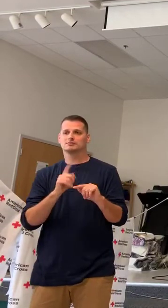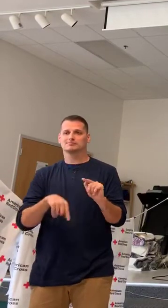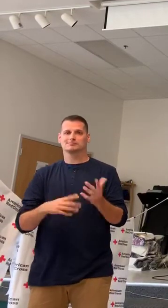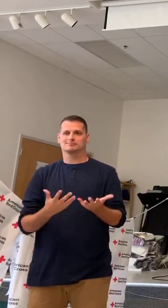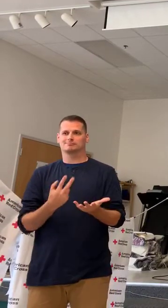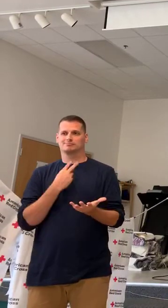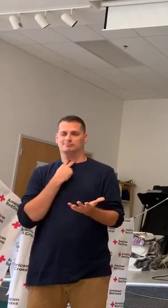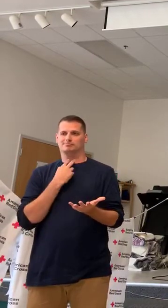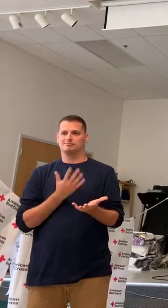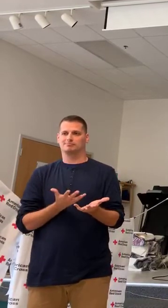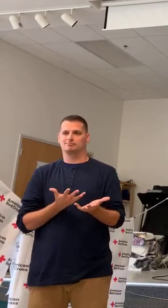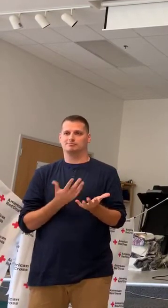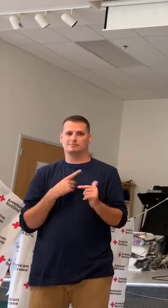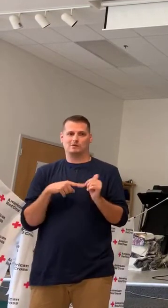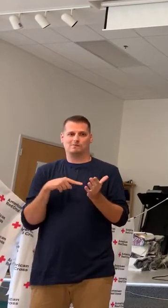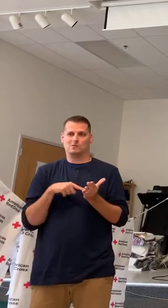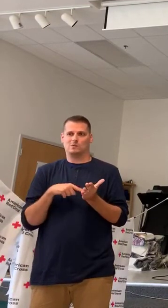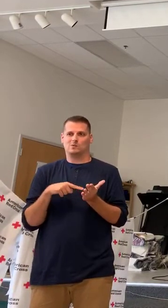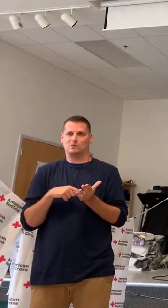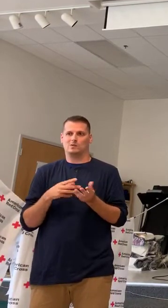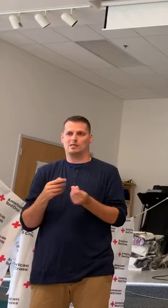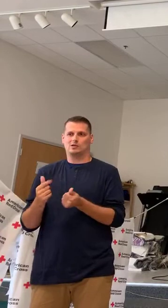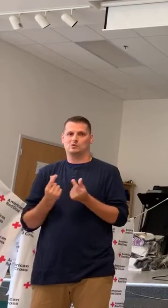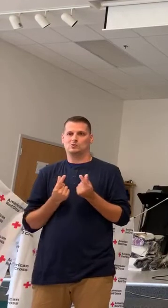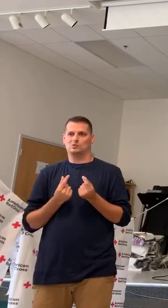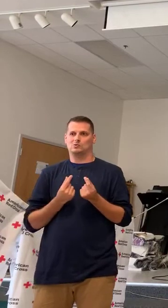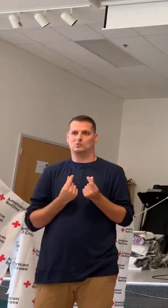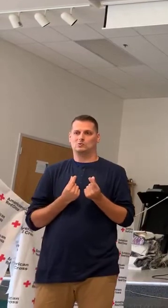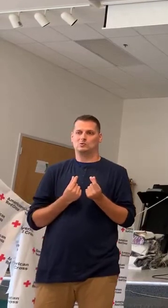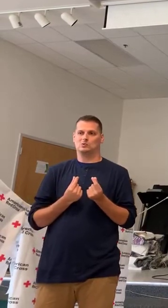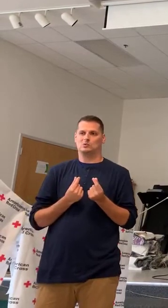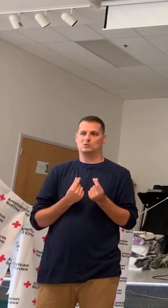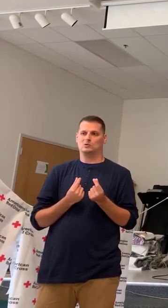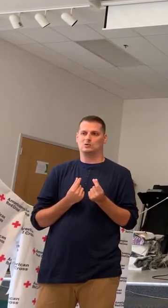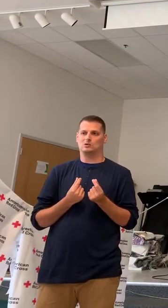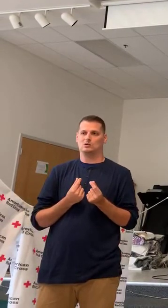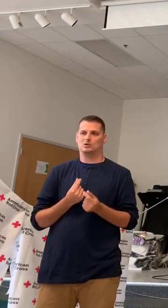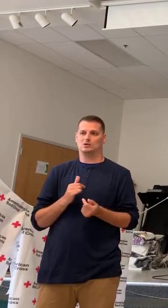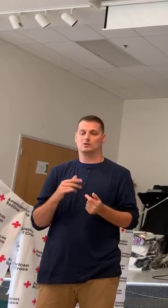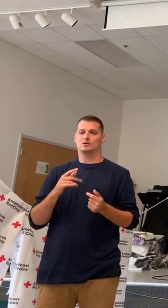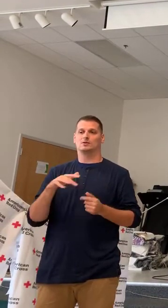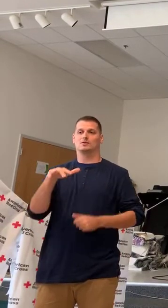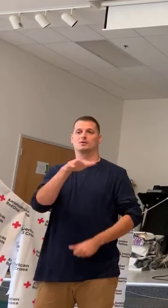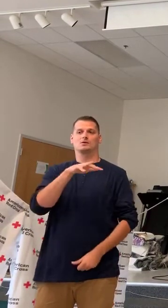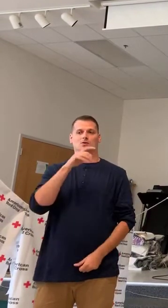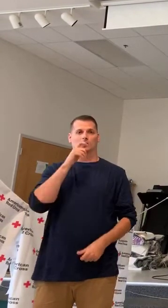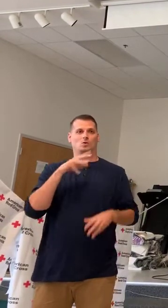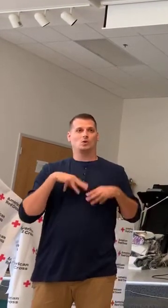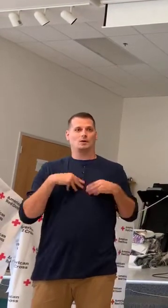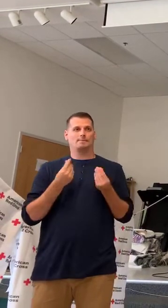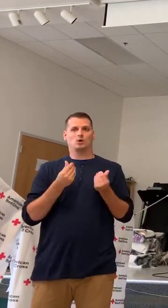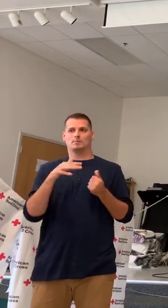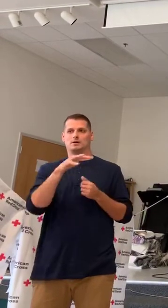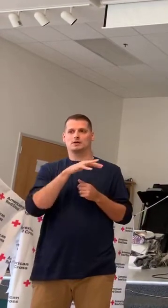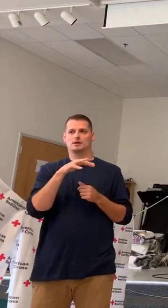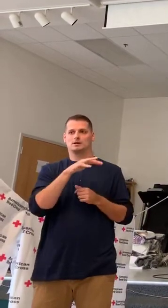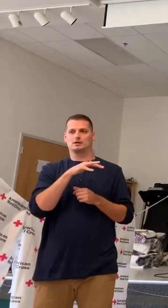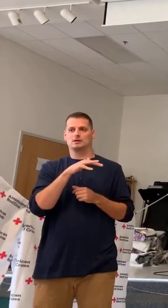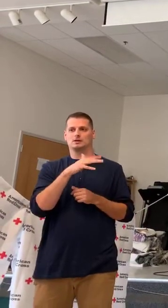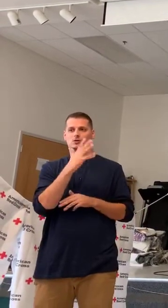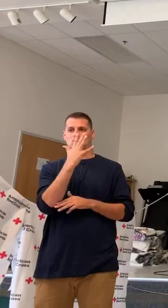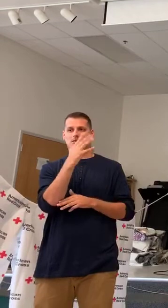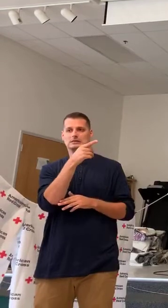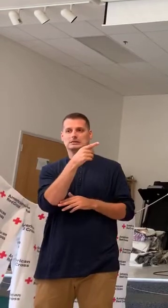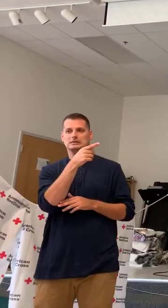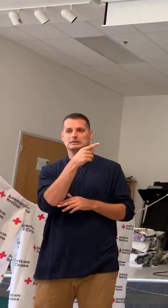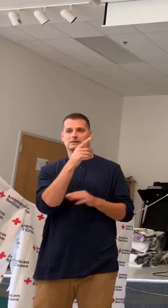to individual property owners start getting rid of our tools on our property that are hazard. Okay,